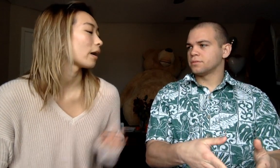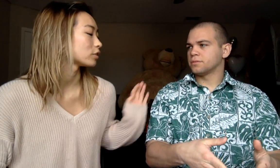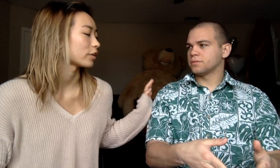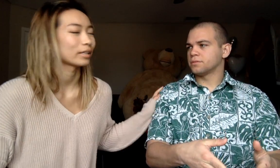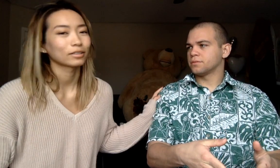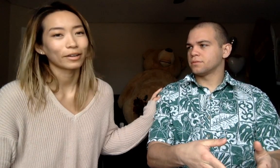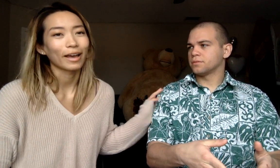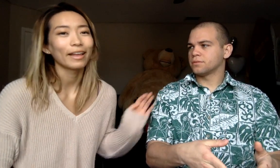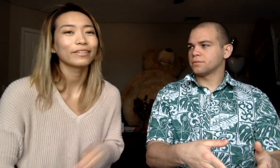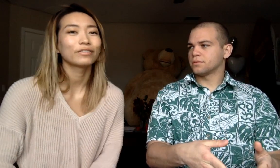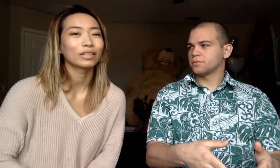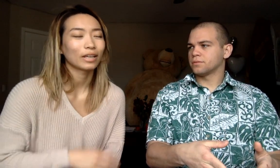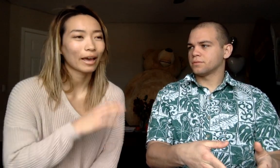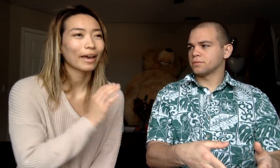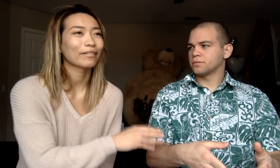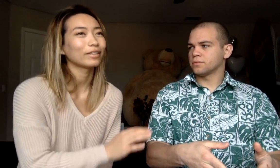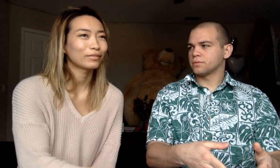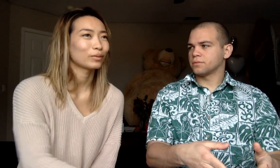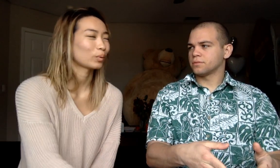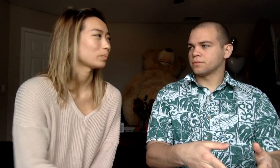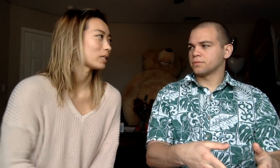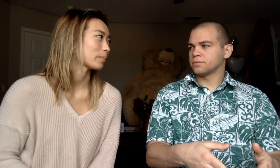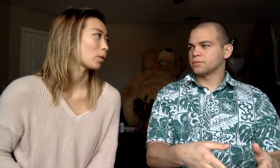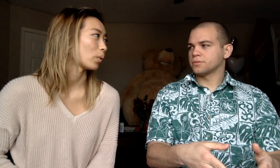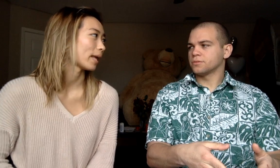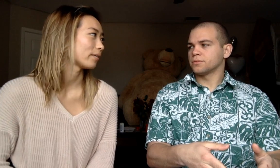sorry. I have lived in one place my whole life.